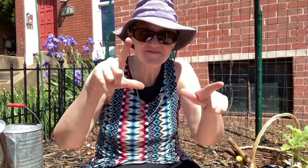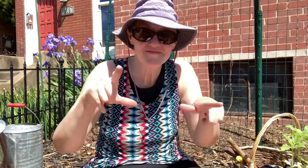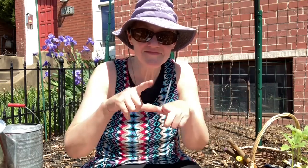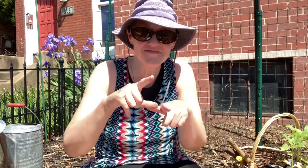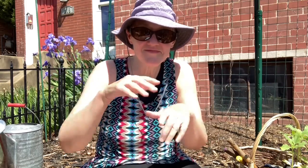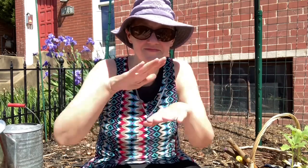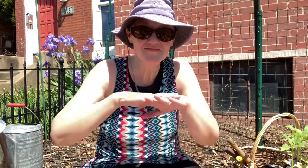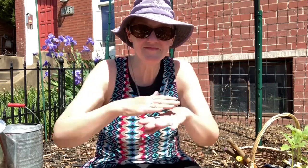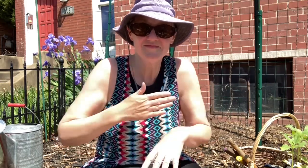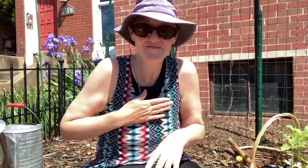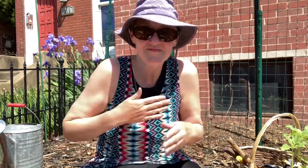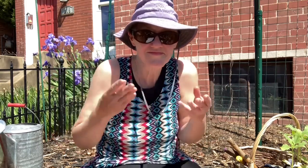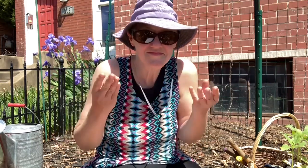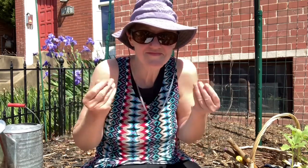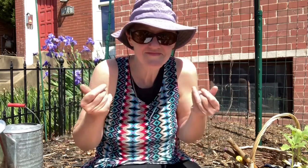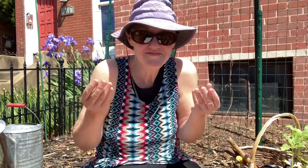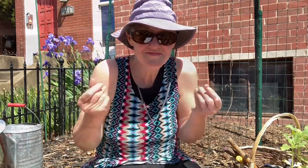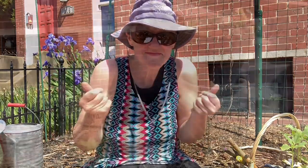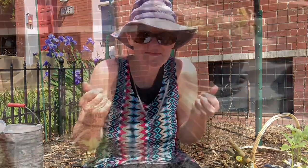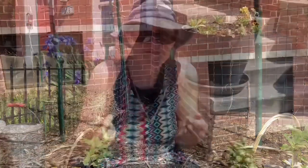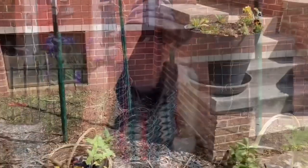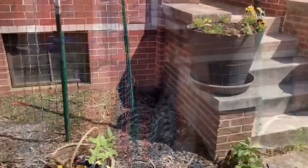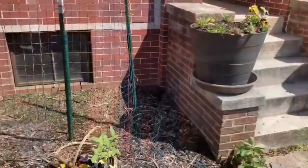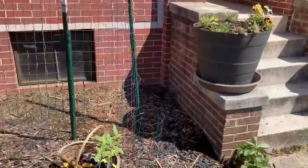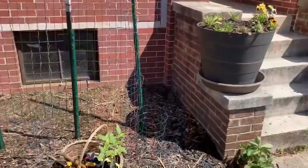sunniest location here on our property.